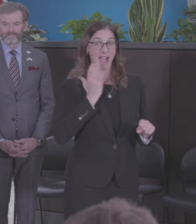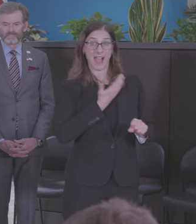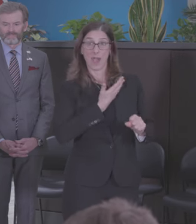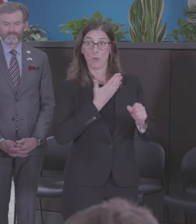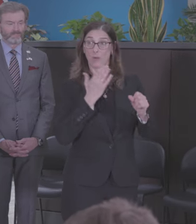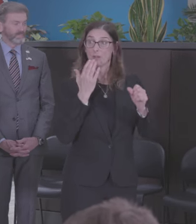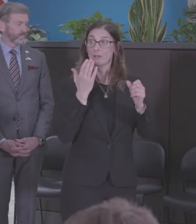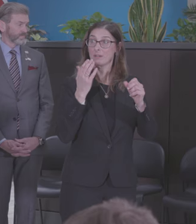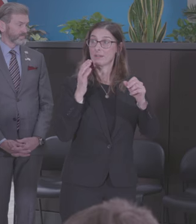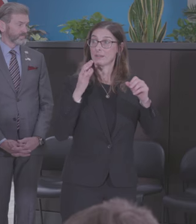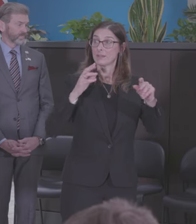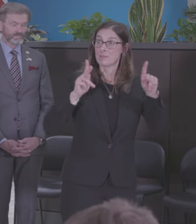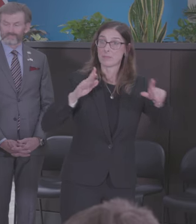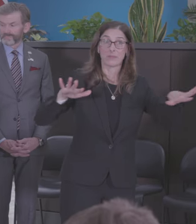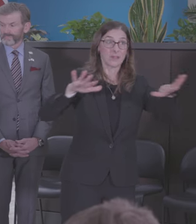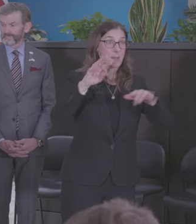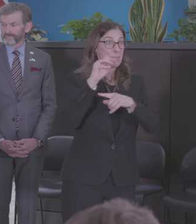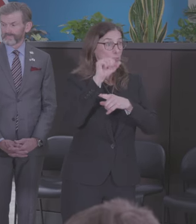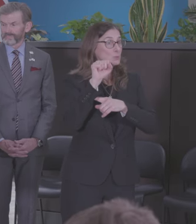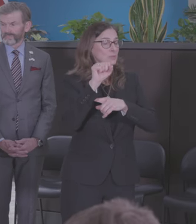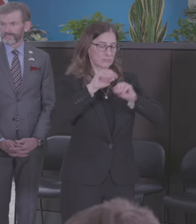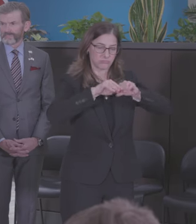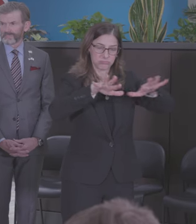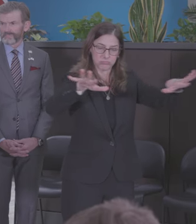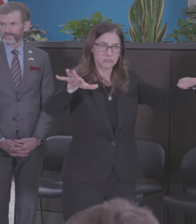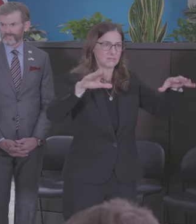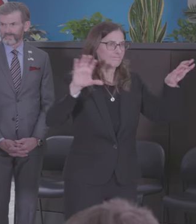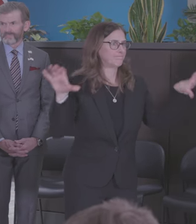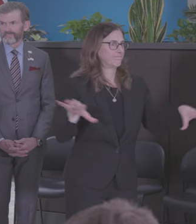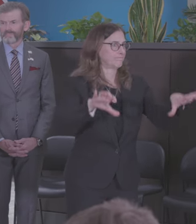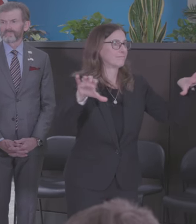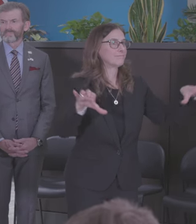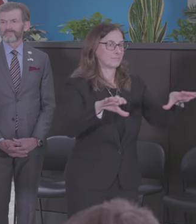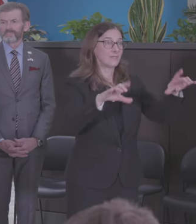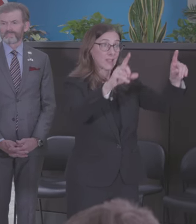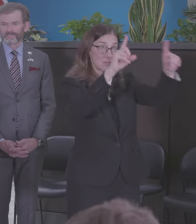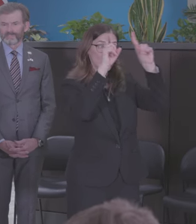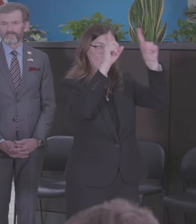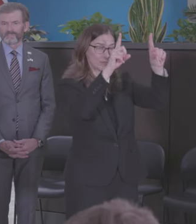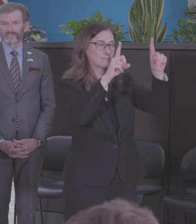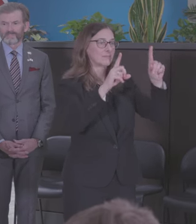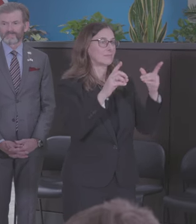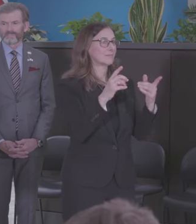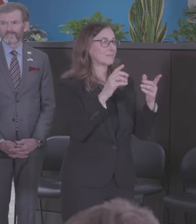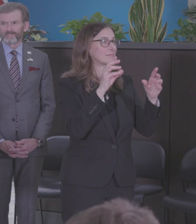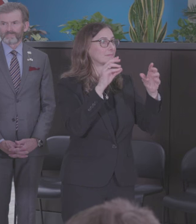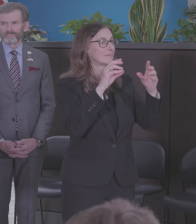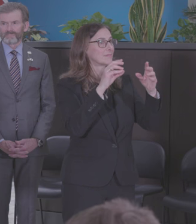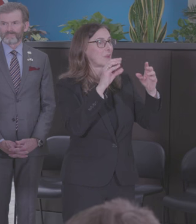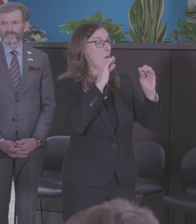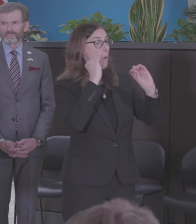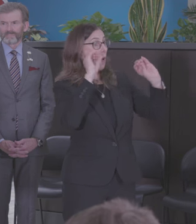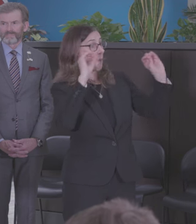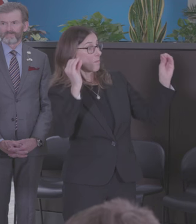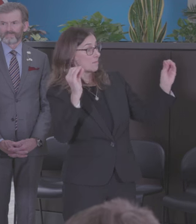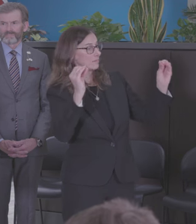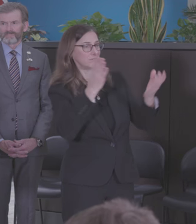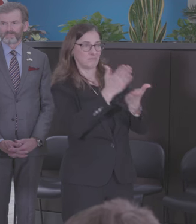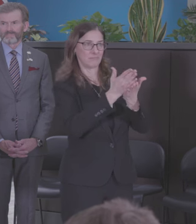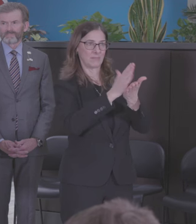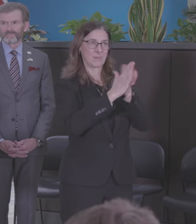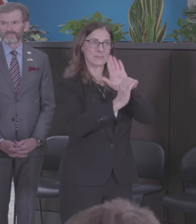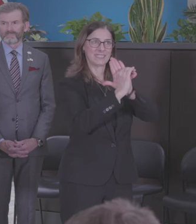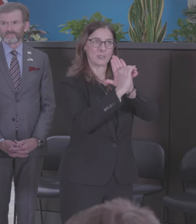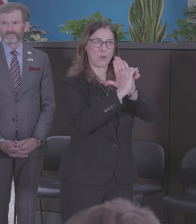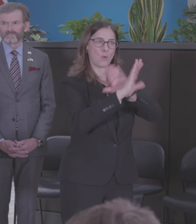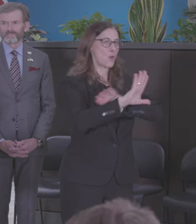and complete this particular mission, which is to end homelessness here in our great state. But more than that, to make sure that we find